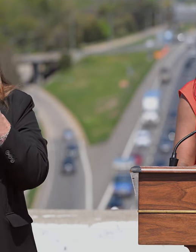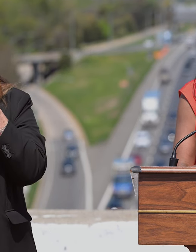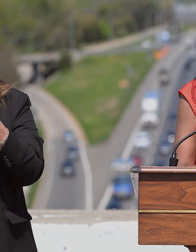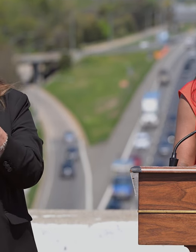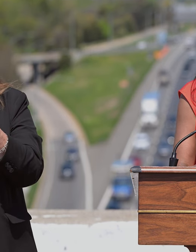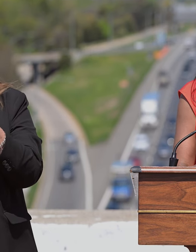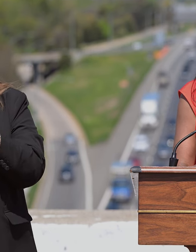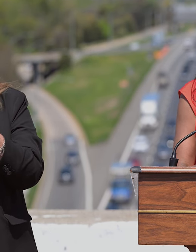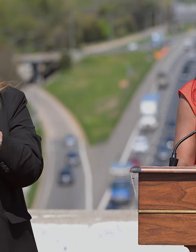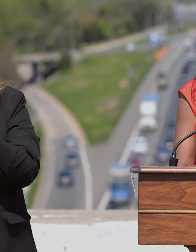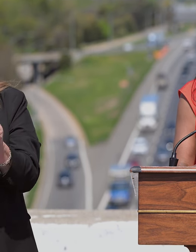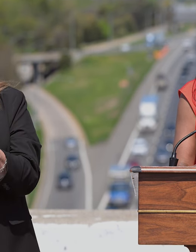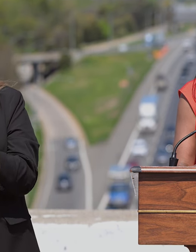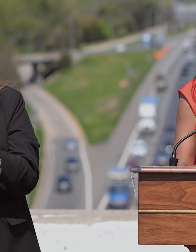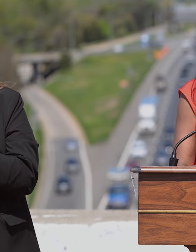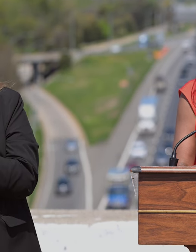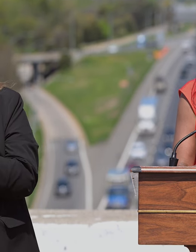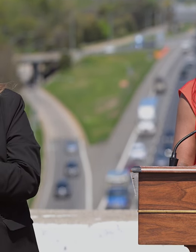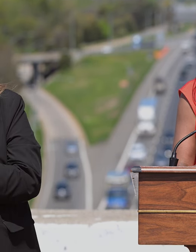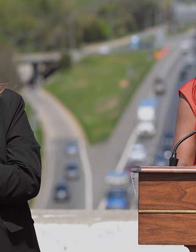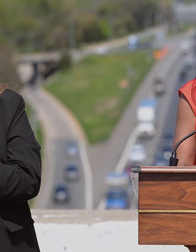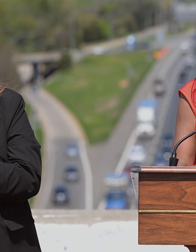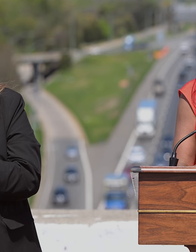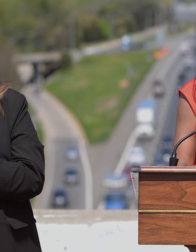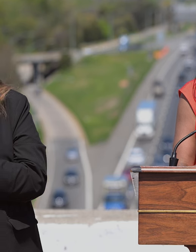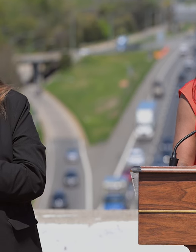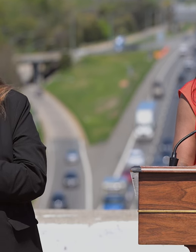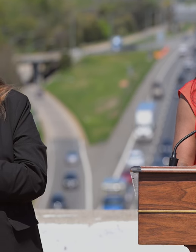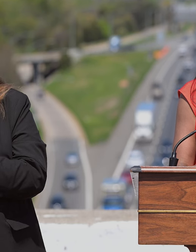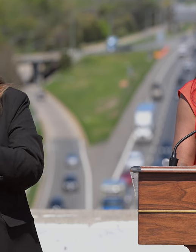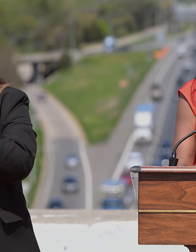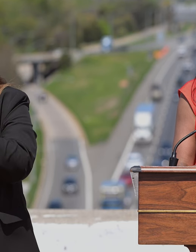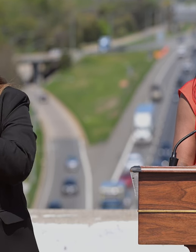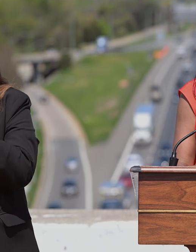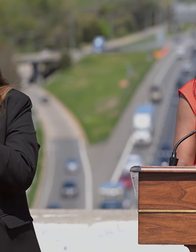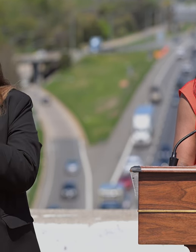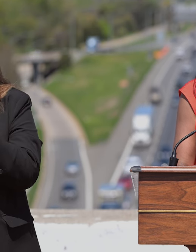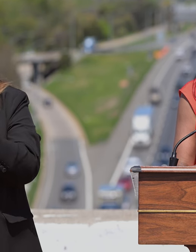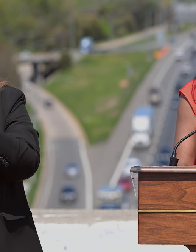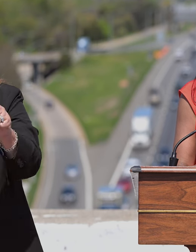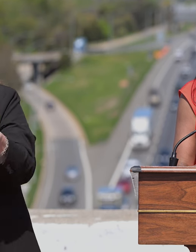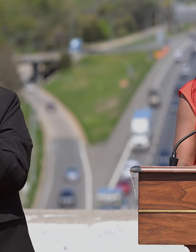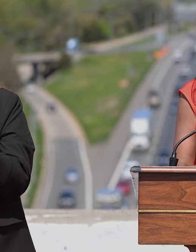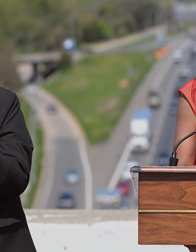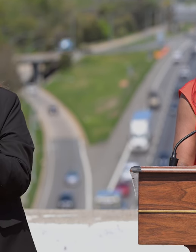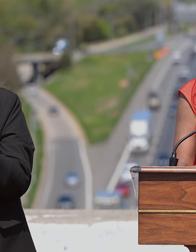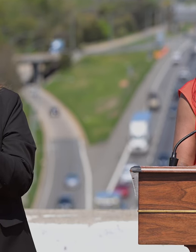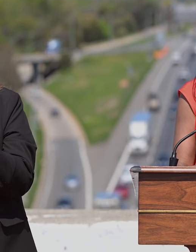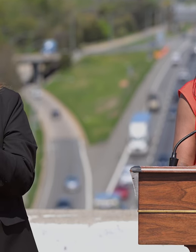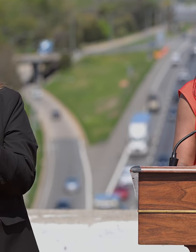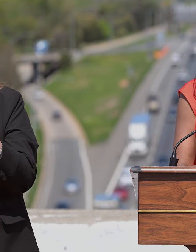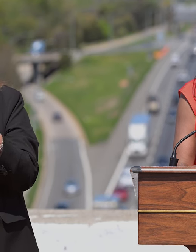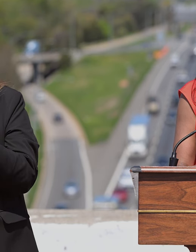other safe too. So, buckle up, obey traffic laws, avoid distractions,